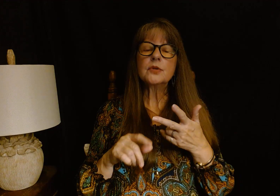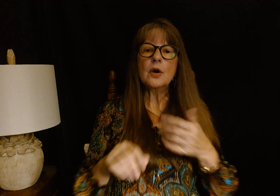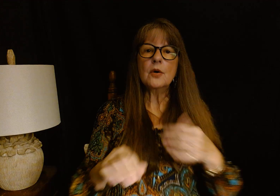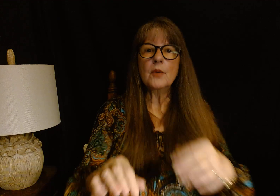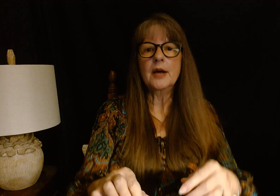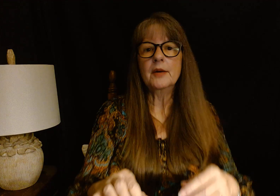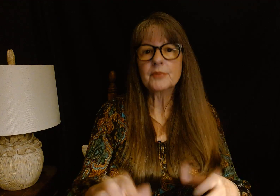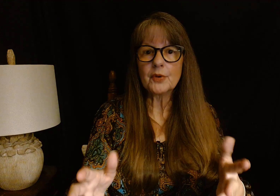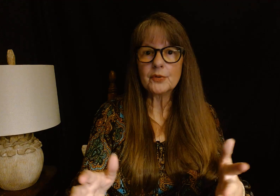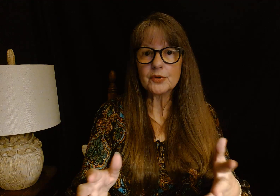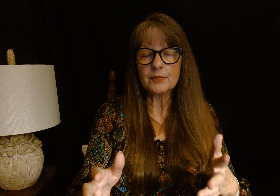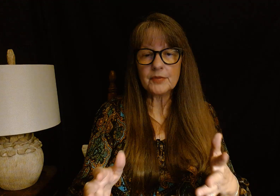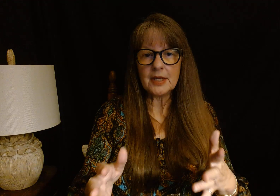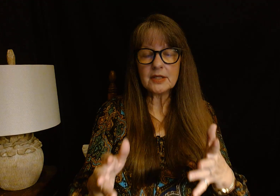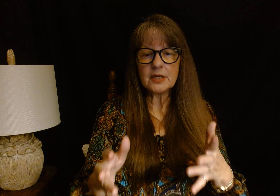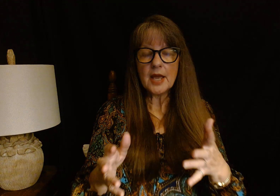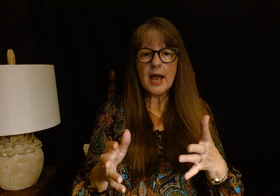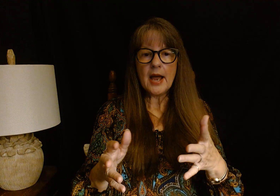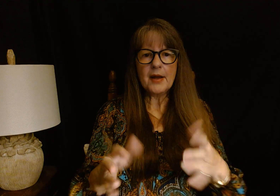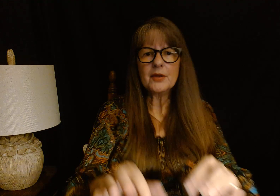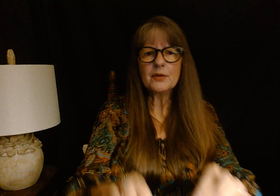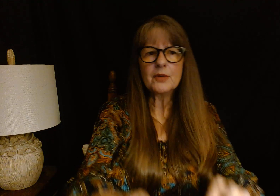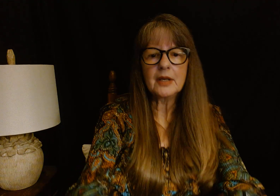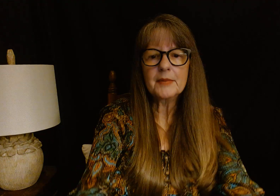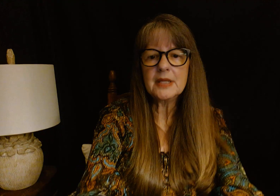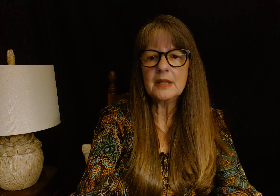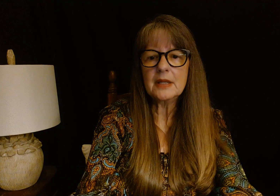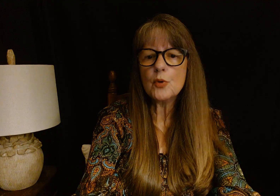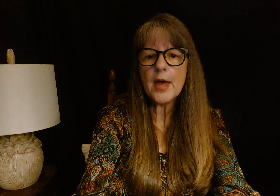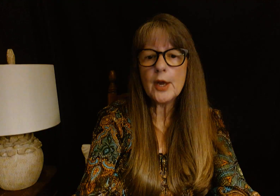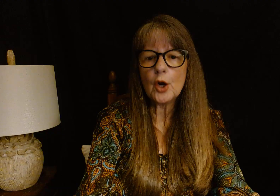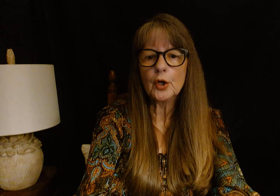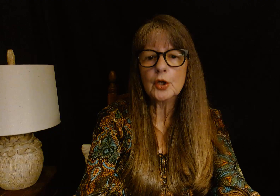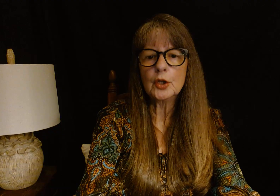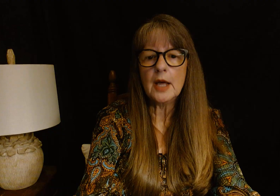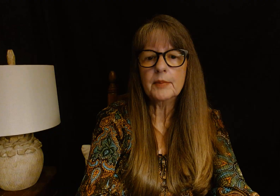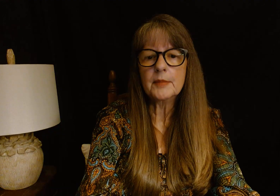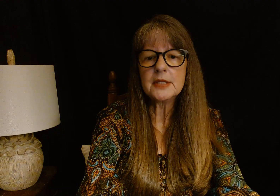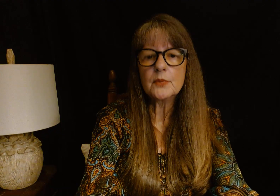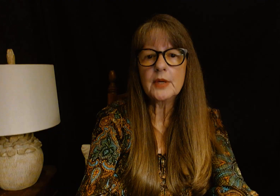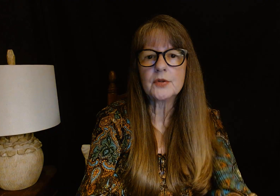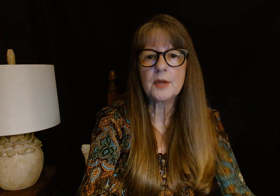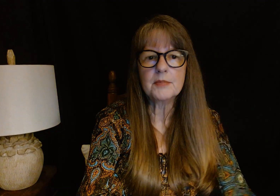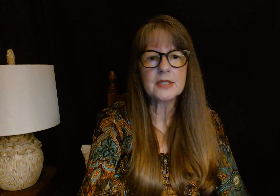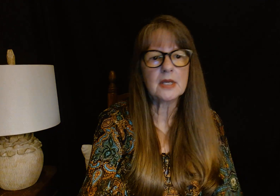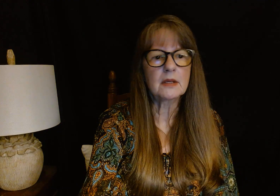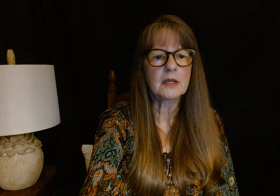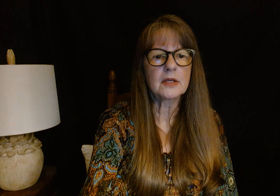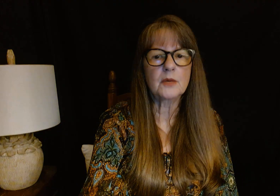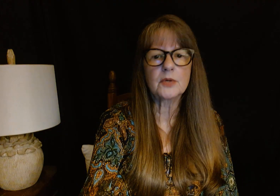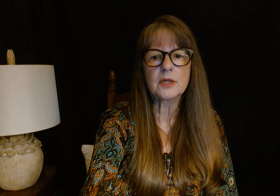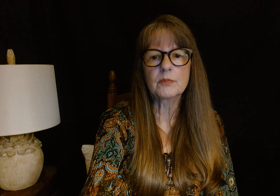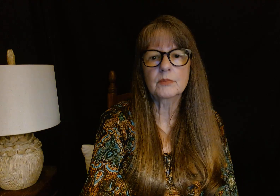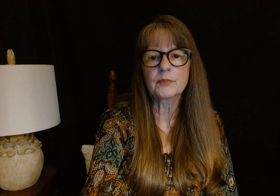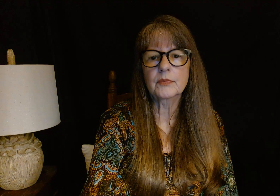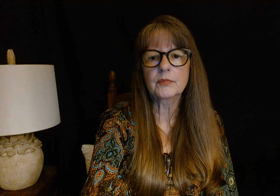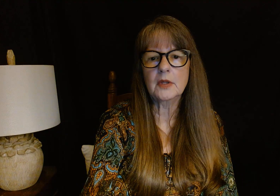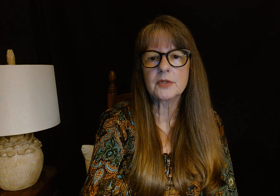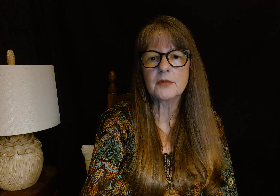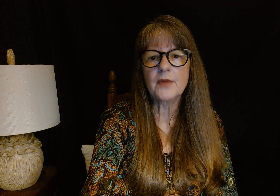So so those are some things. And then let me pull that article up. Let me see what else I'm missing, because there were some fun